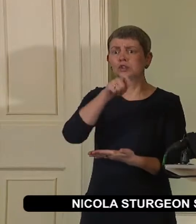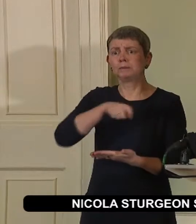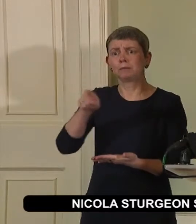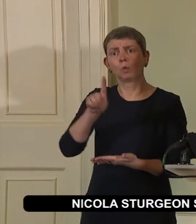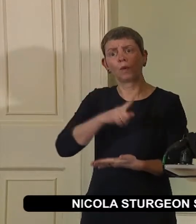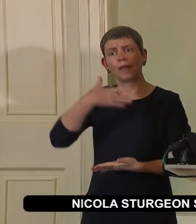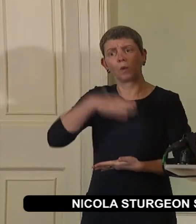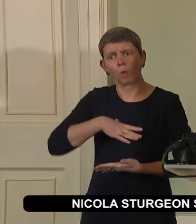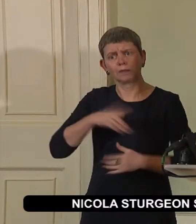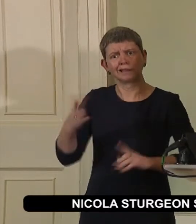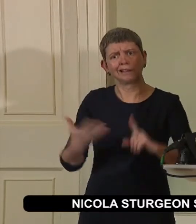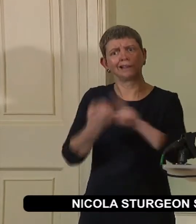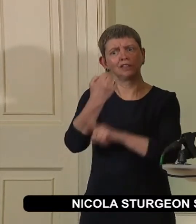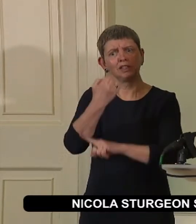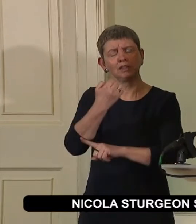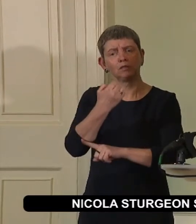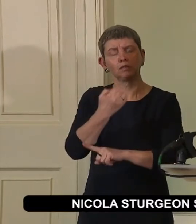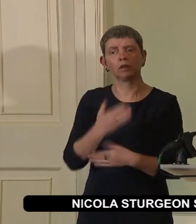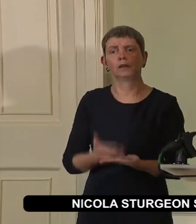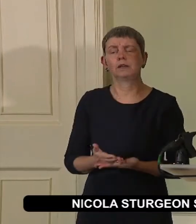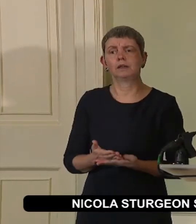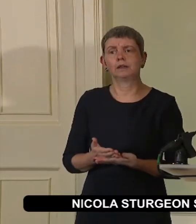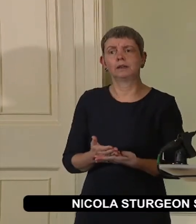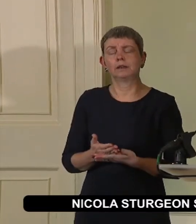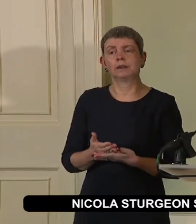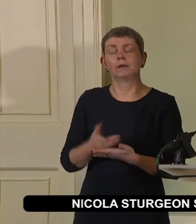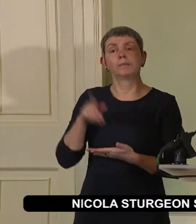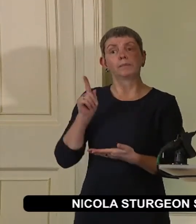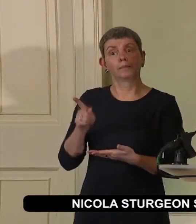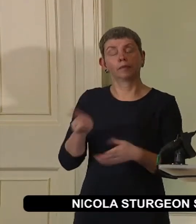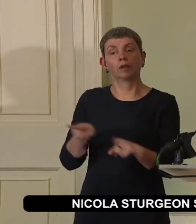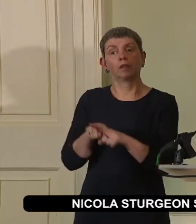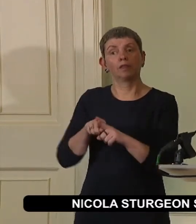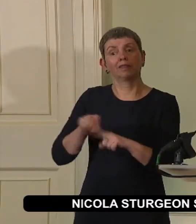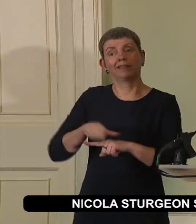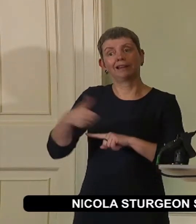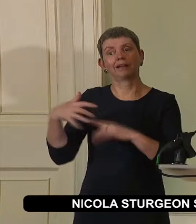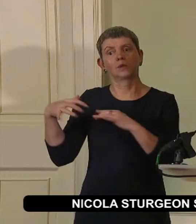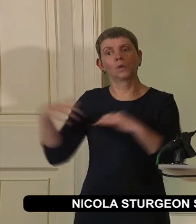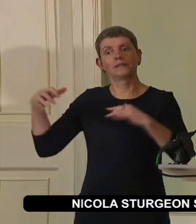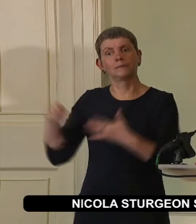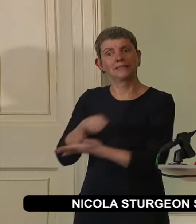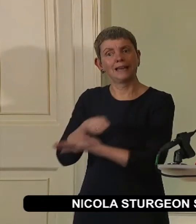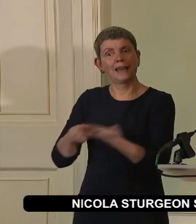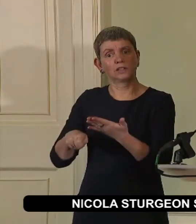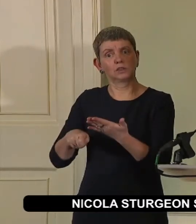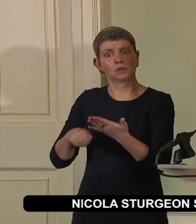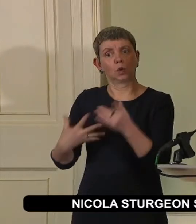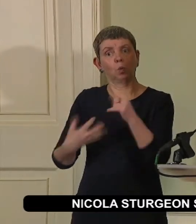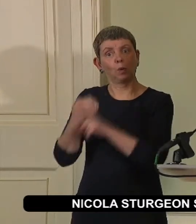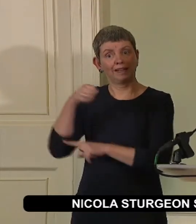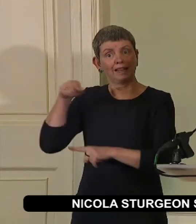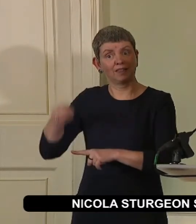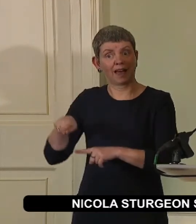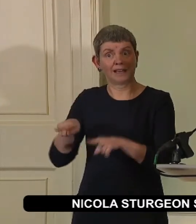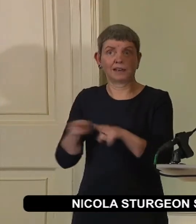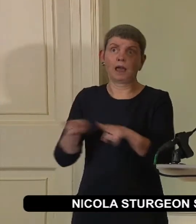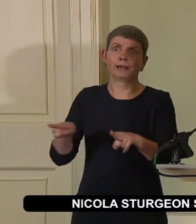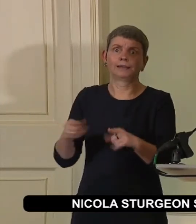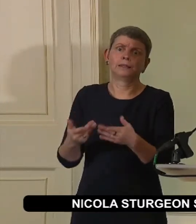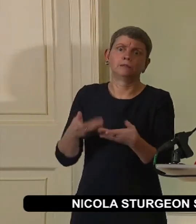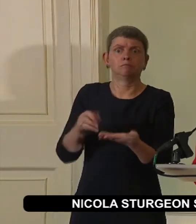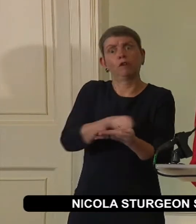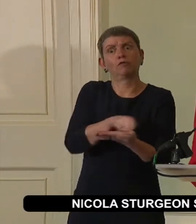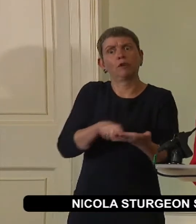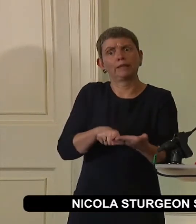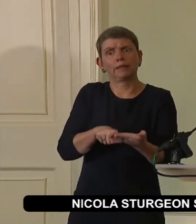using the next Westminster election as a de facto referendum is well known. I've never pretended it is perfect. No second